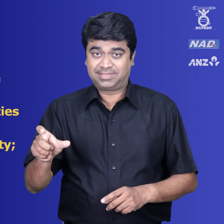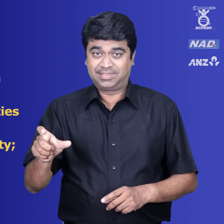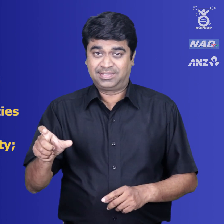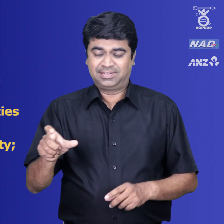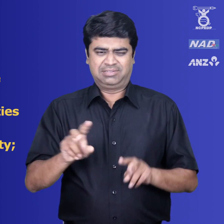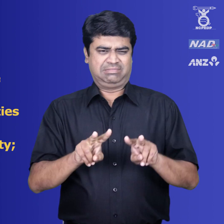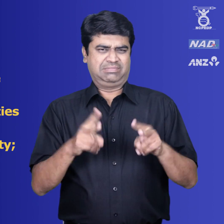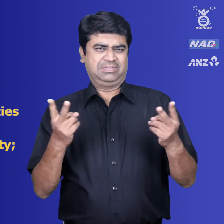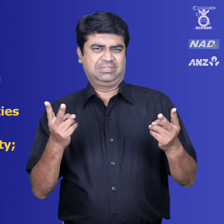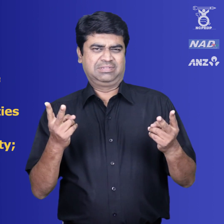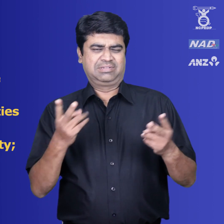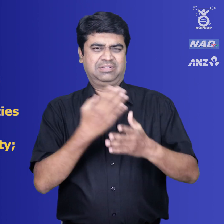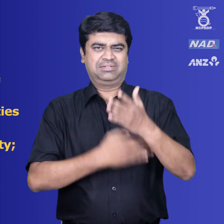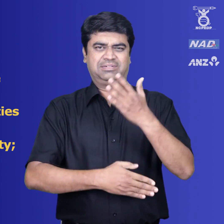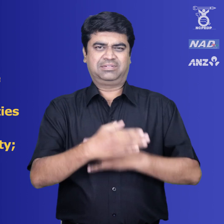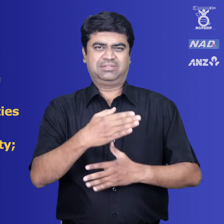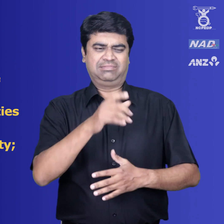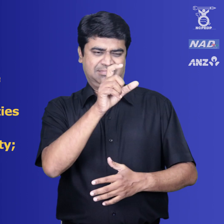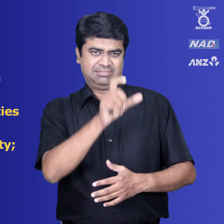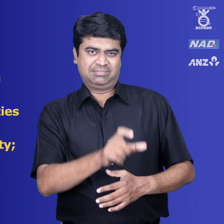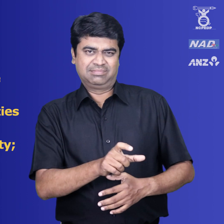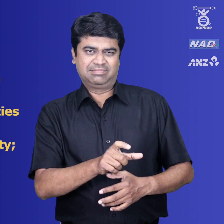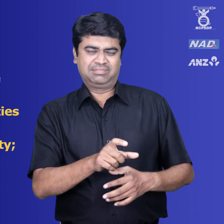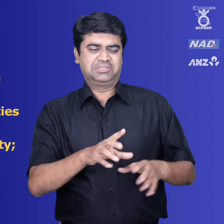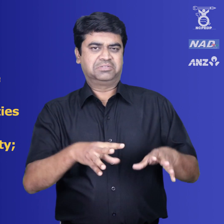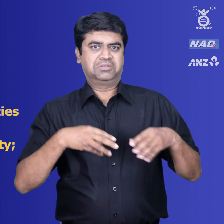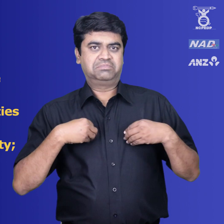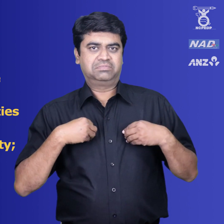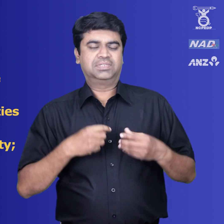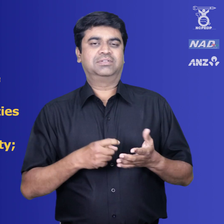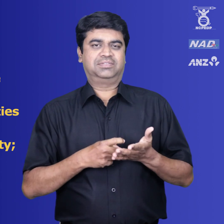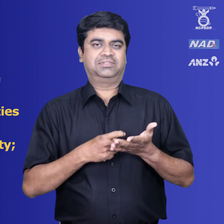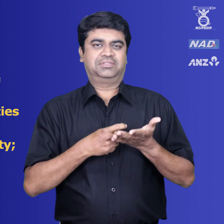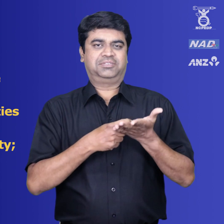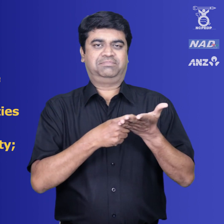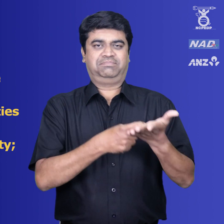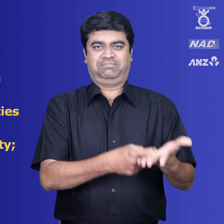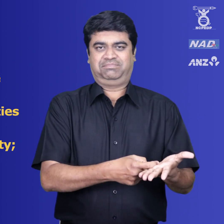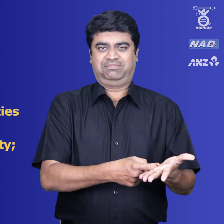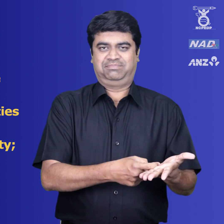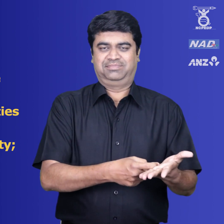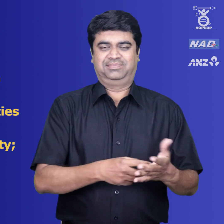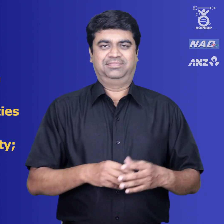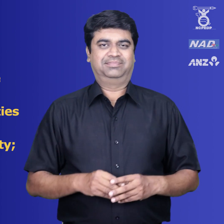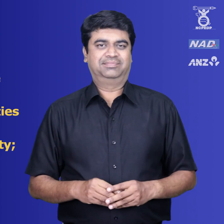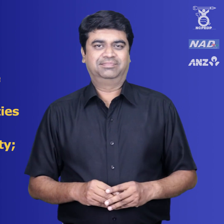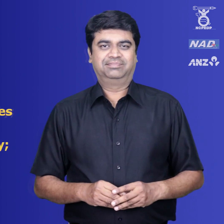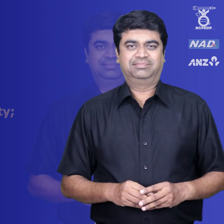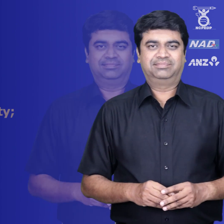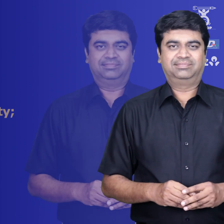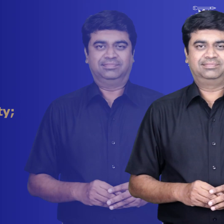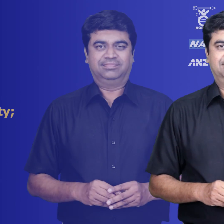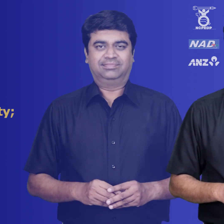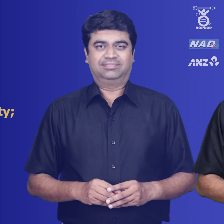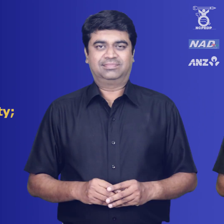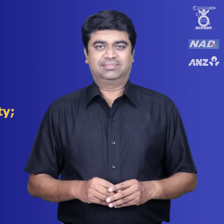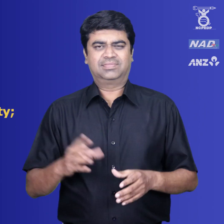respect for difference and acceptance of persons with disabilities as part of human diversity and humanity,